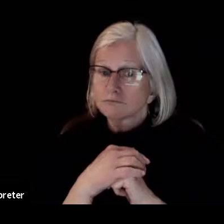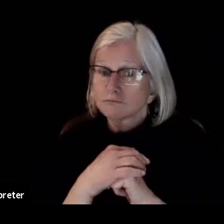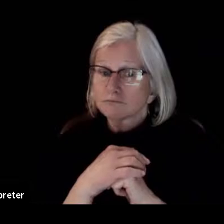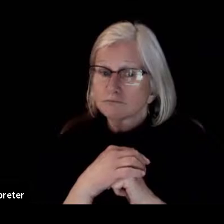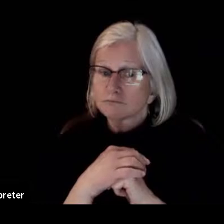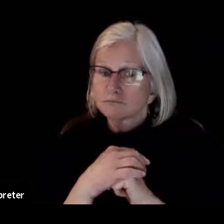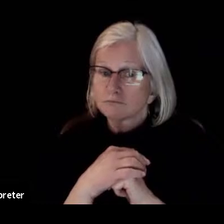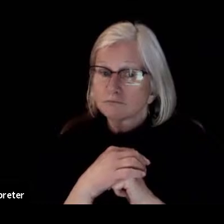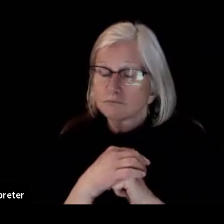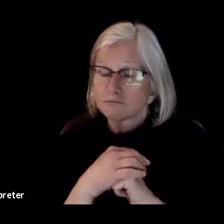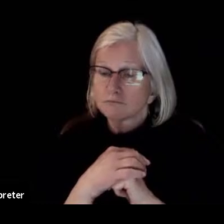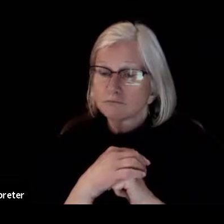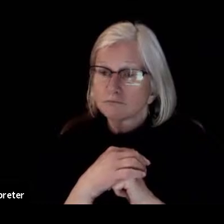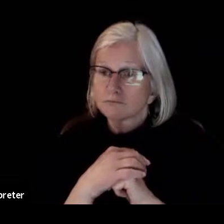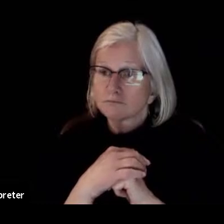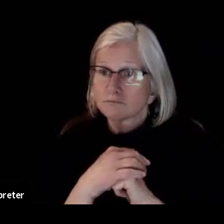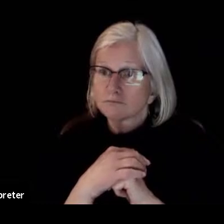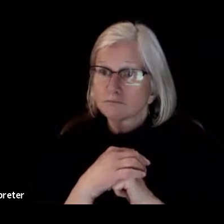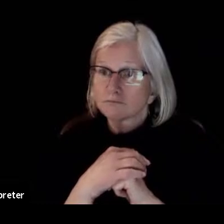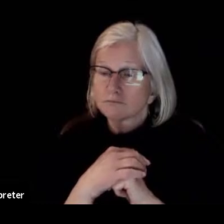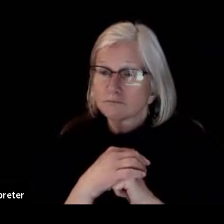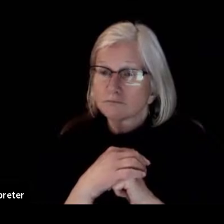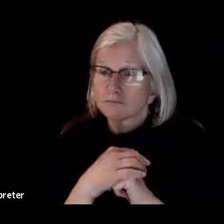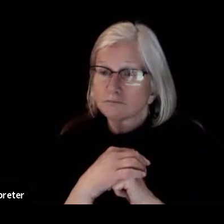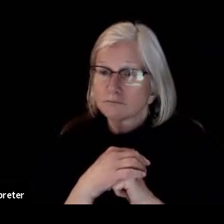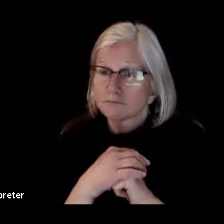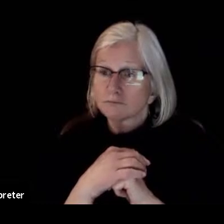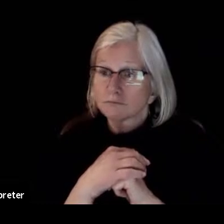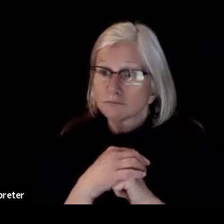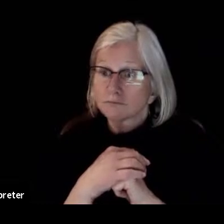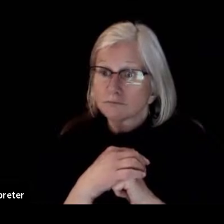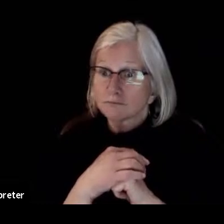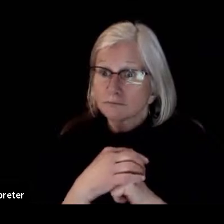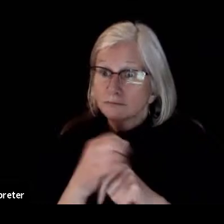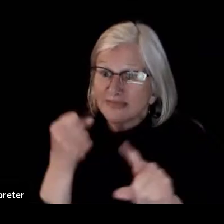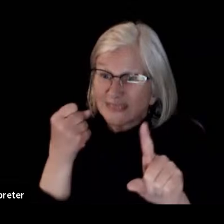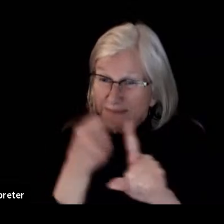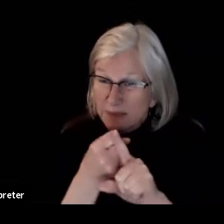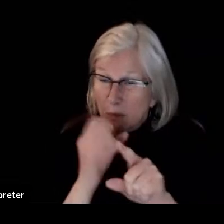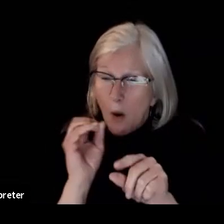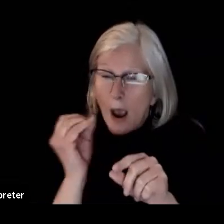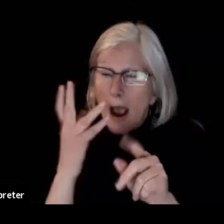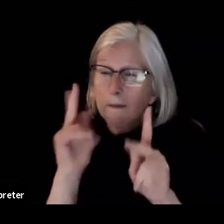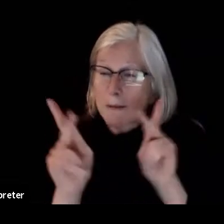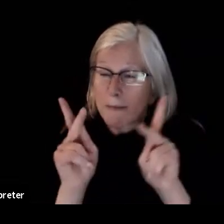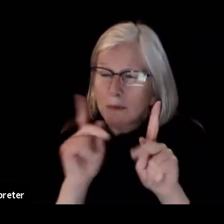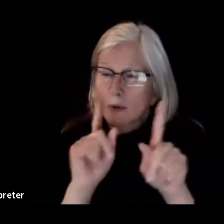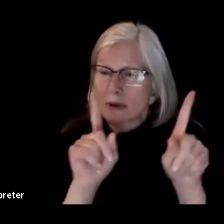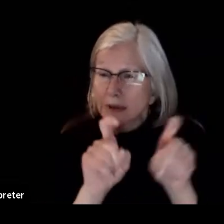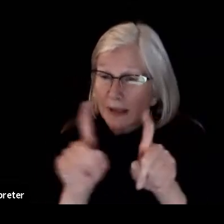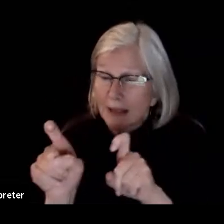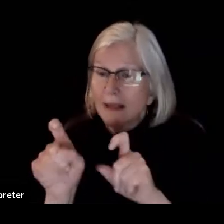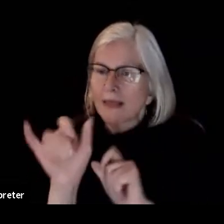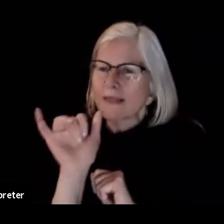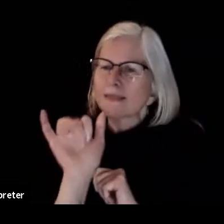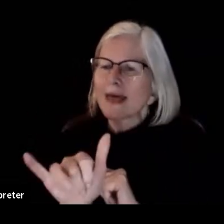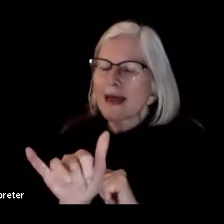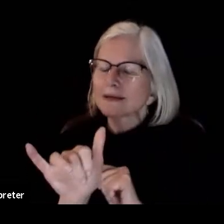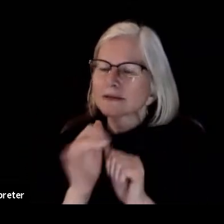I guess, impact on how many people would get tested, that remains to be seen. We hope that